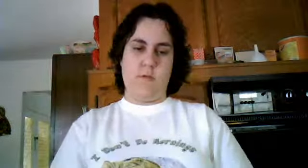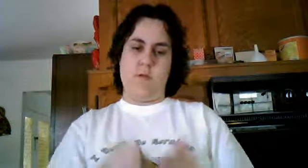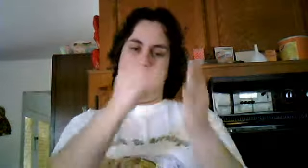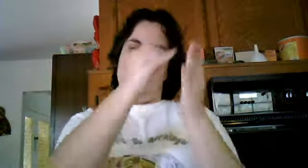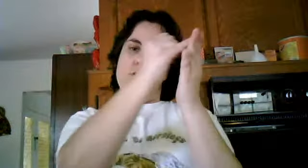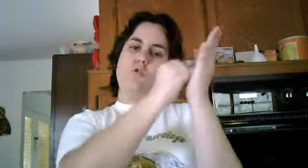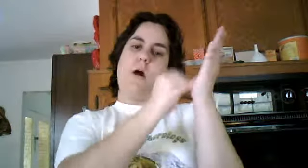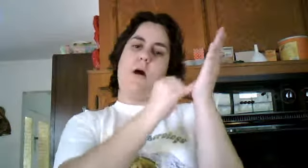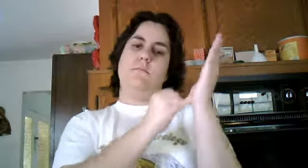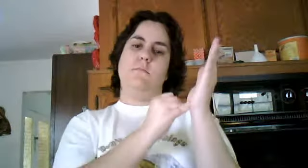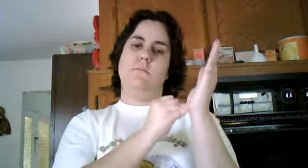Draw.